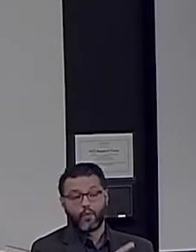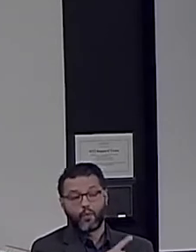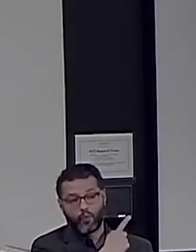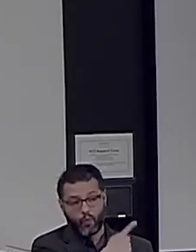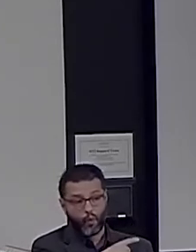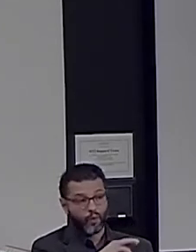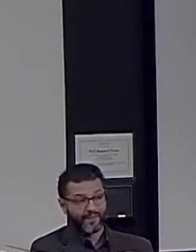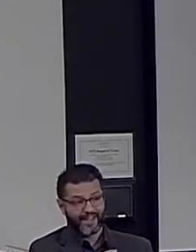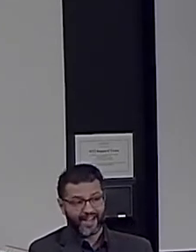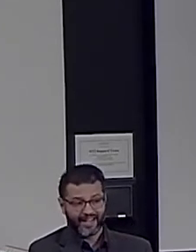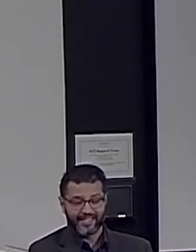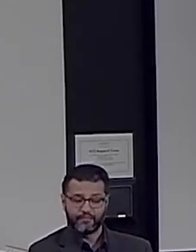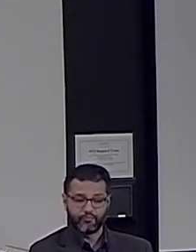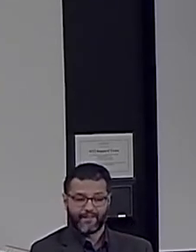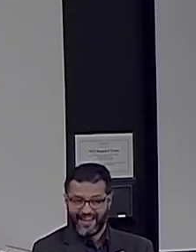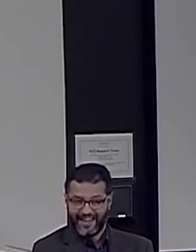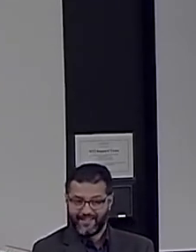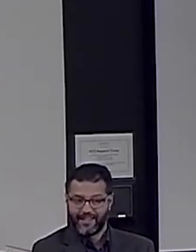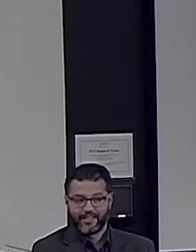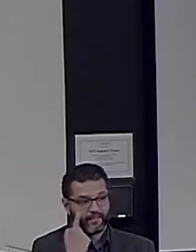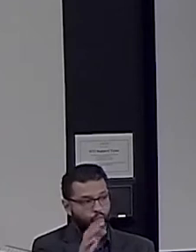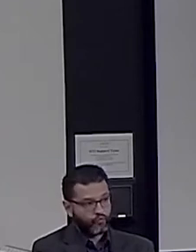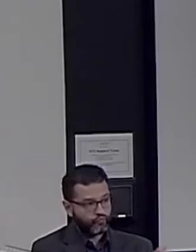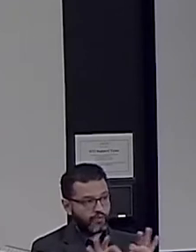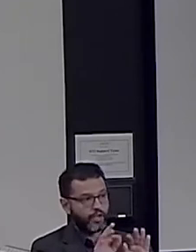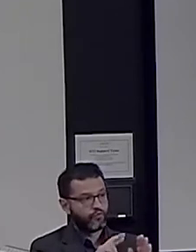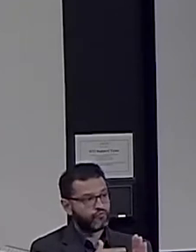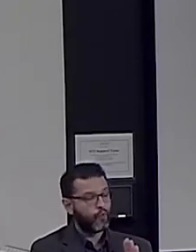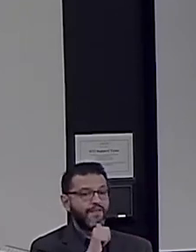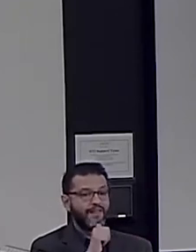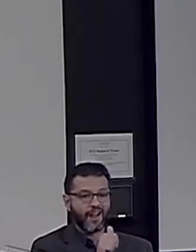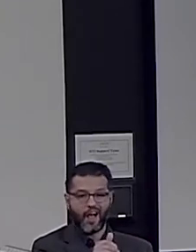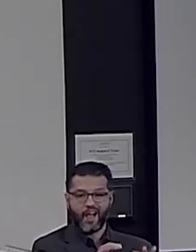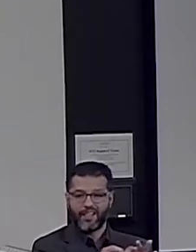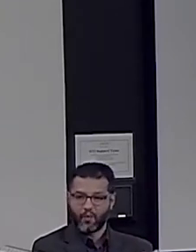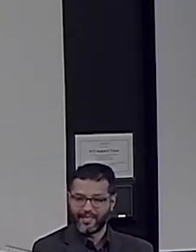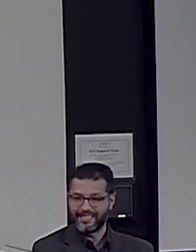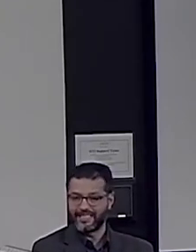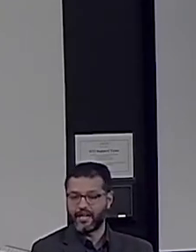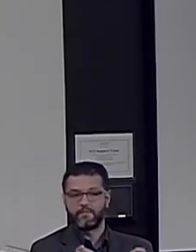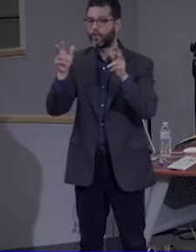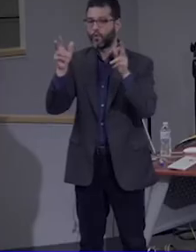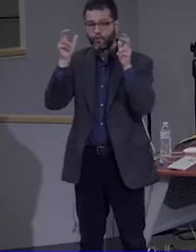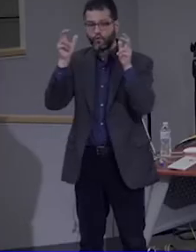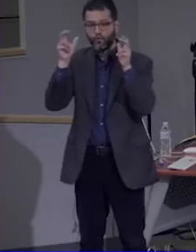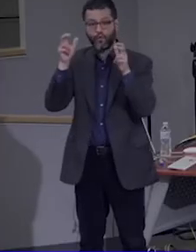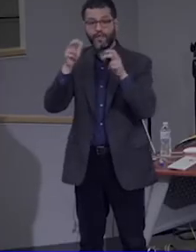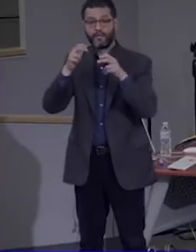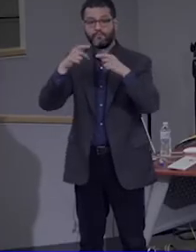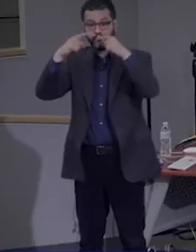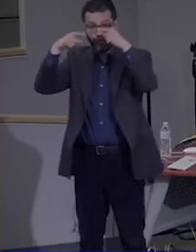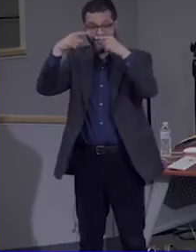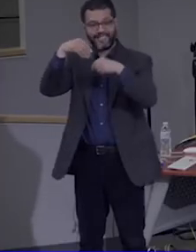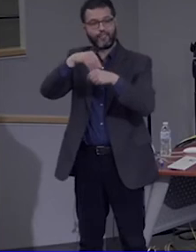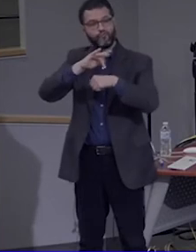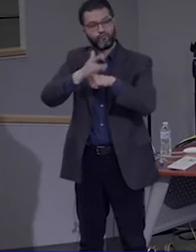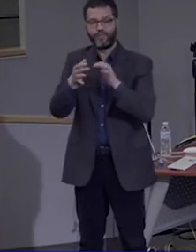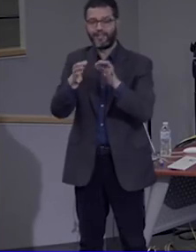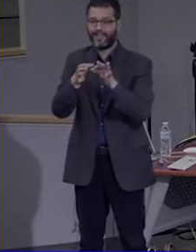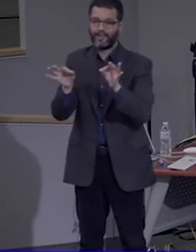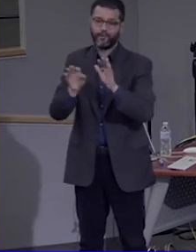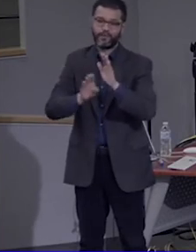findings provide evidence for the critical role of non-linguistic auditory processing processes in early language development and